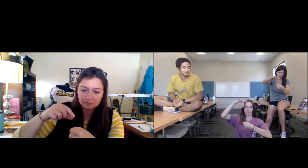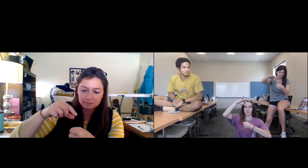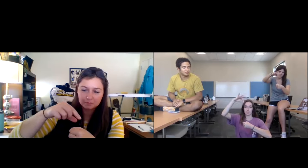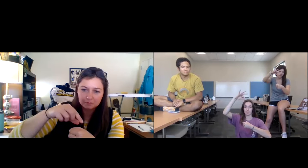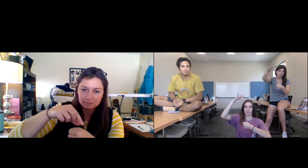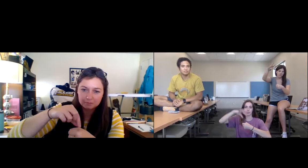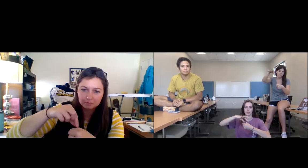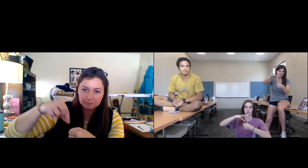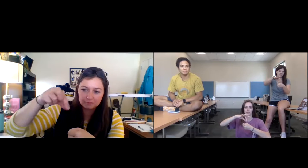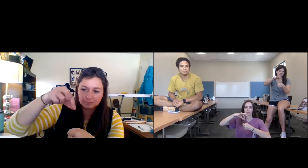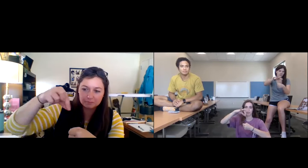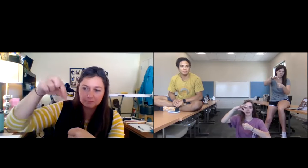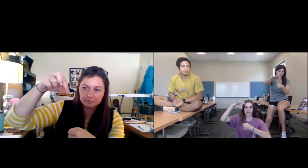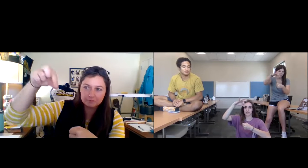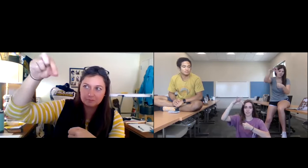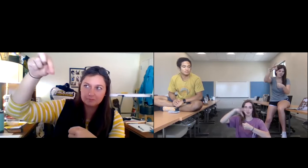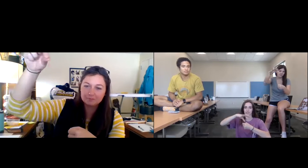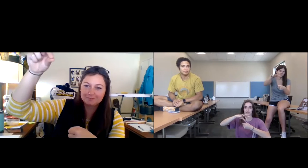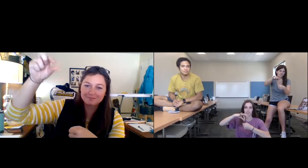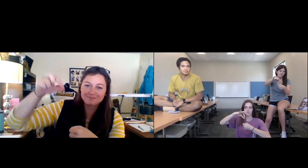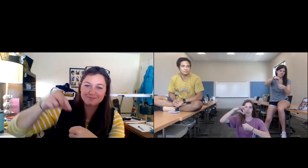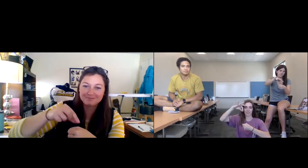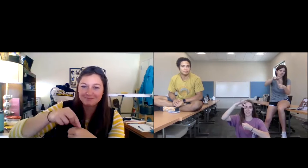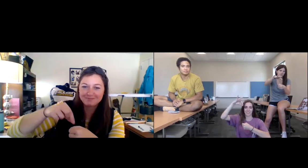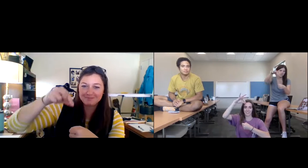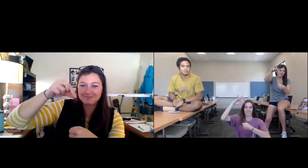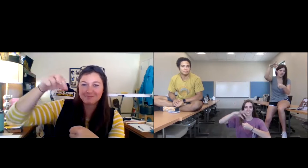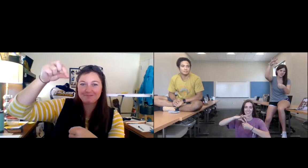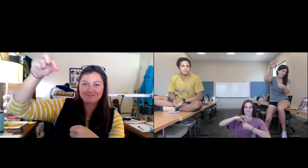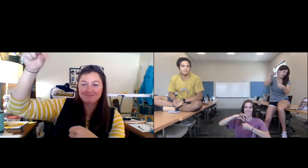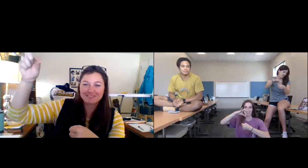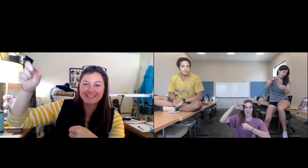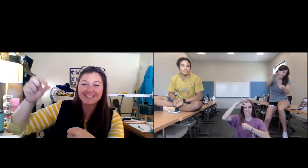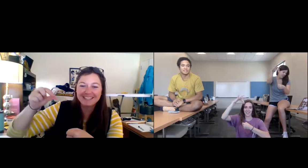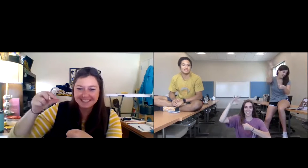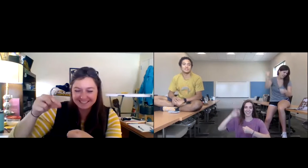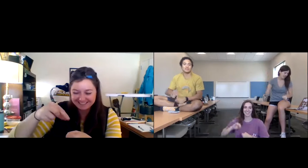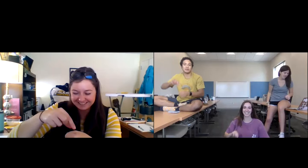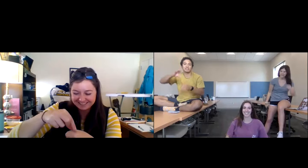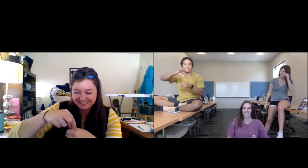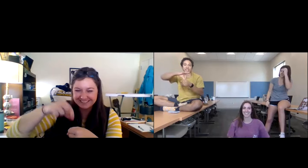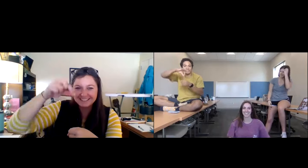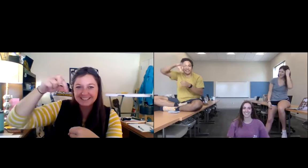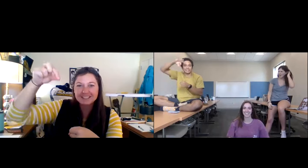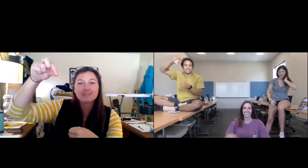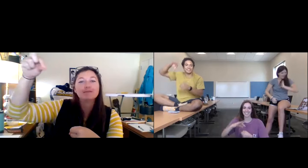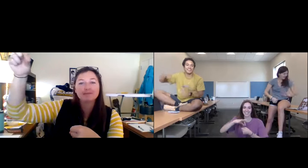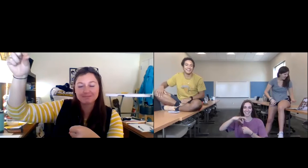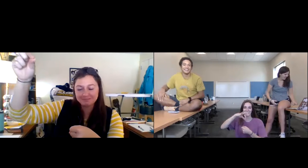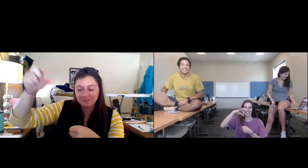up a little ghosty, so it's almost like a little You're spirit like pulling a ghost out. is coming out of your hand. Trying to grab Genie out of the water. Yeah, genie's